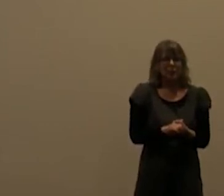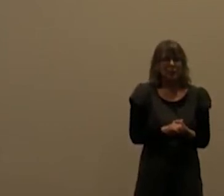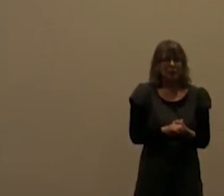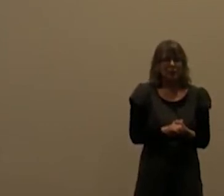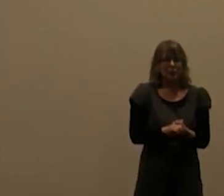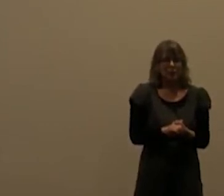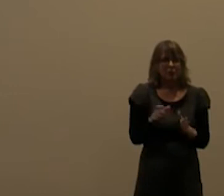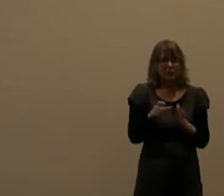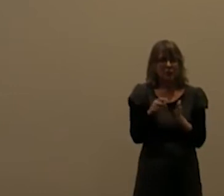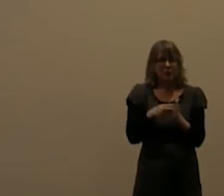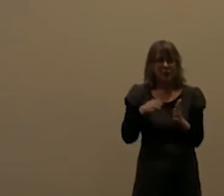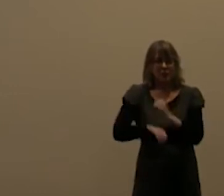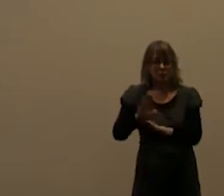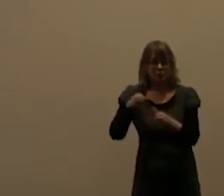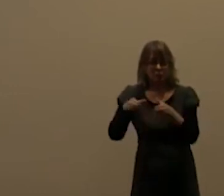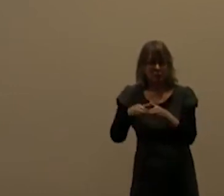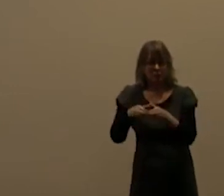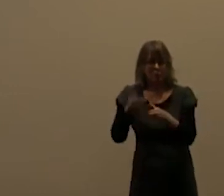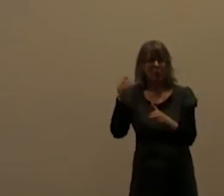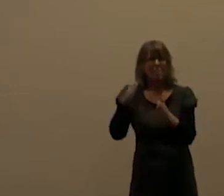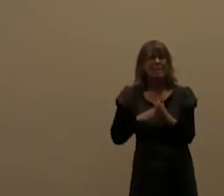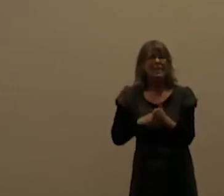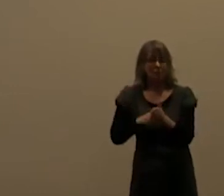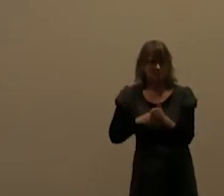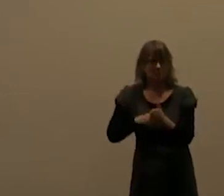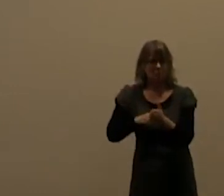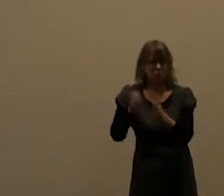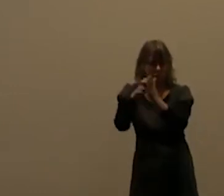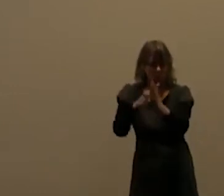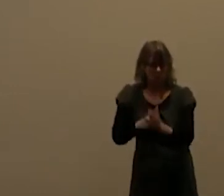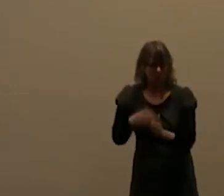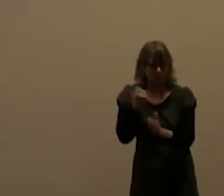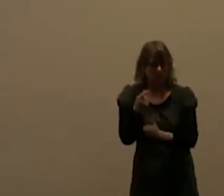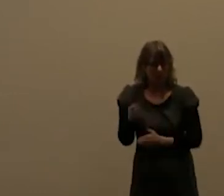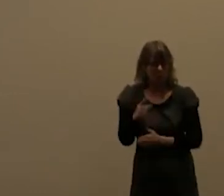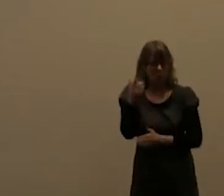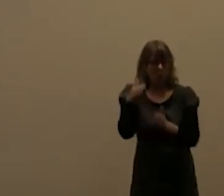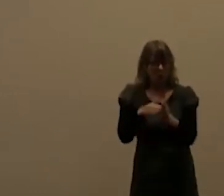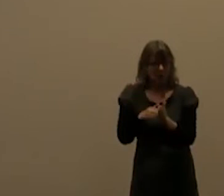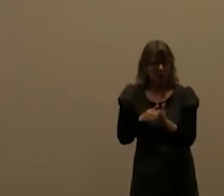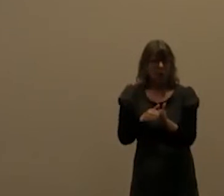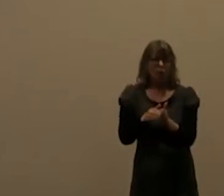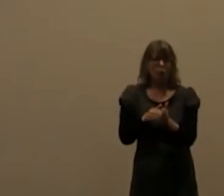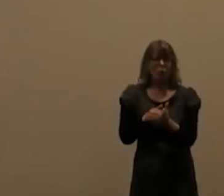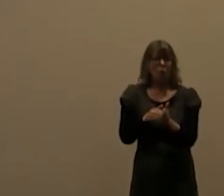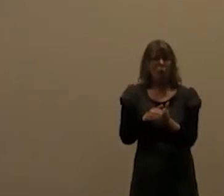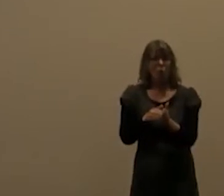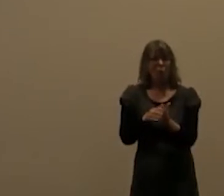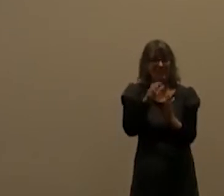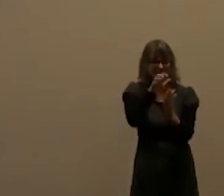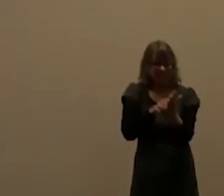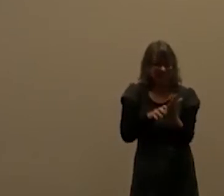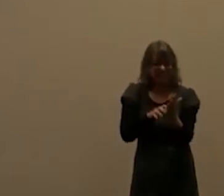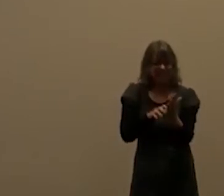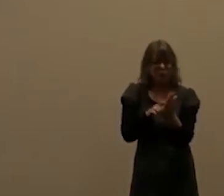Dataverse Teams has a million lines limit on. Yep. Is that million lines for text type of activity, or when you